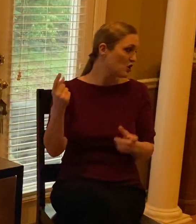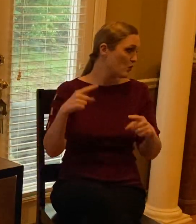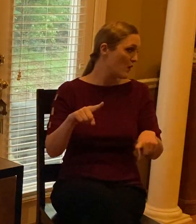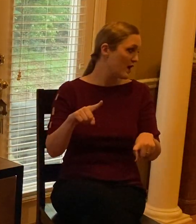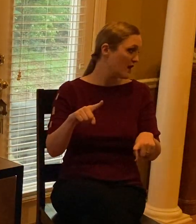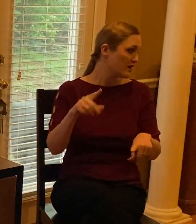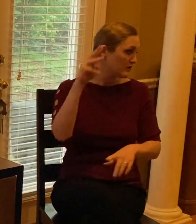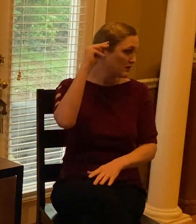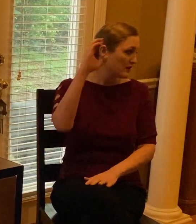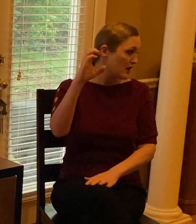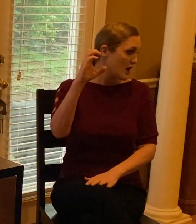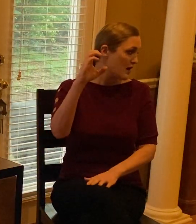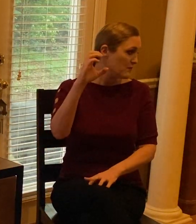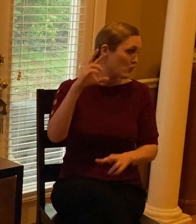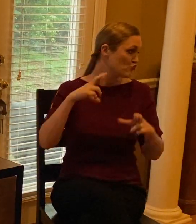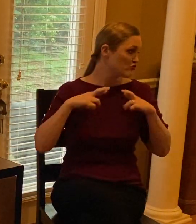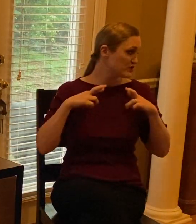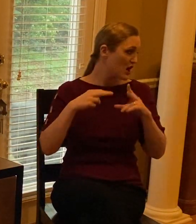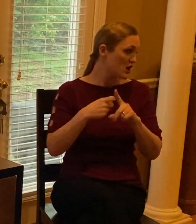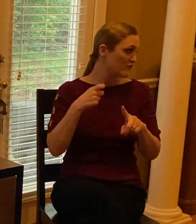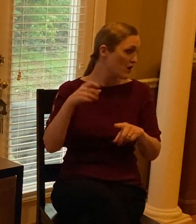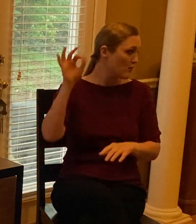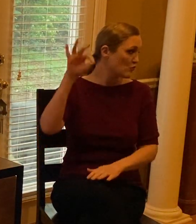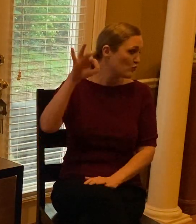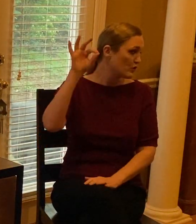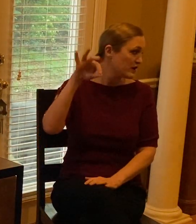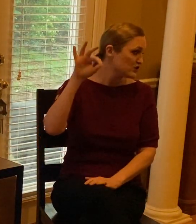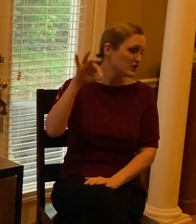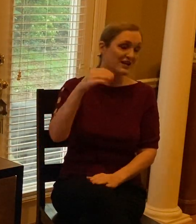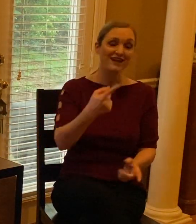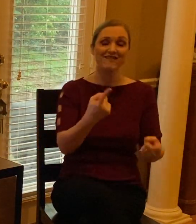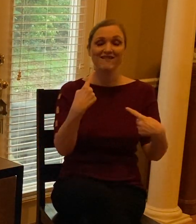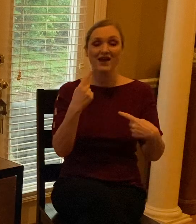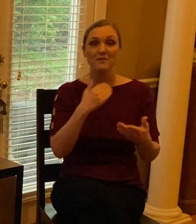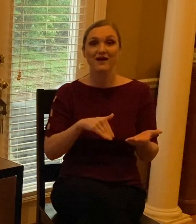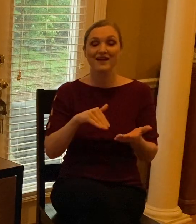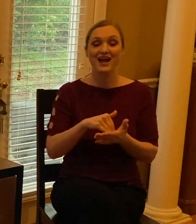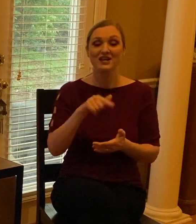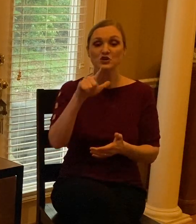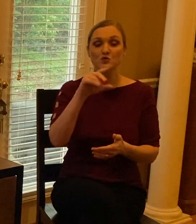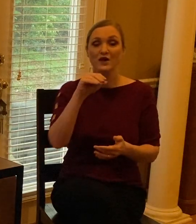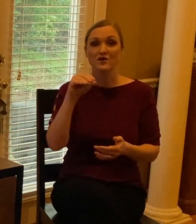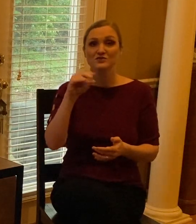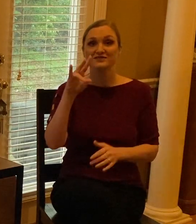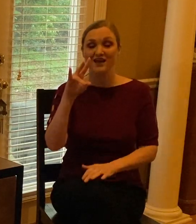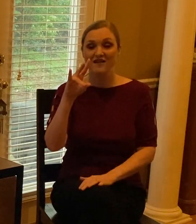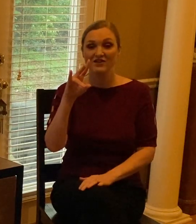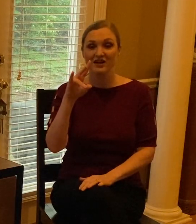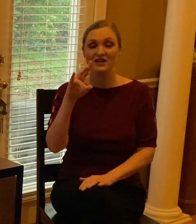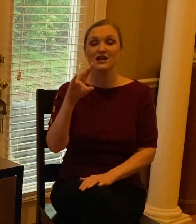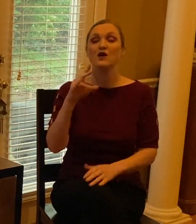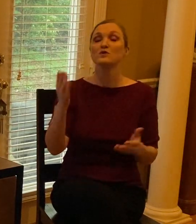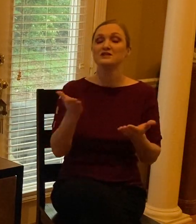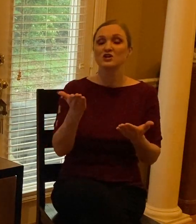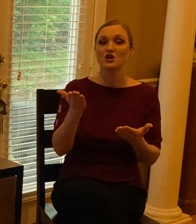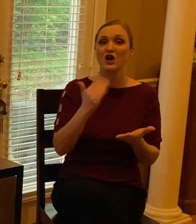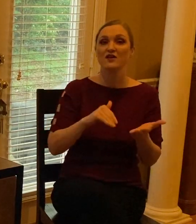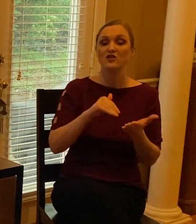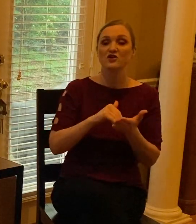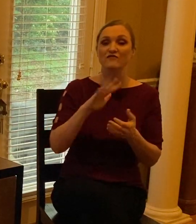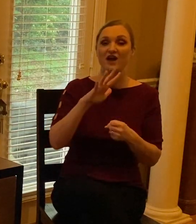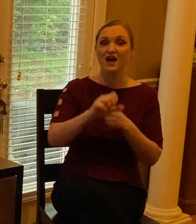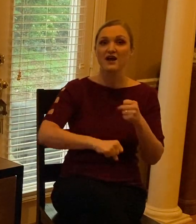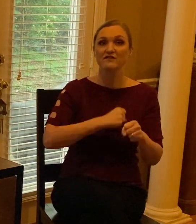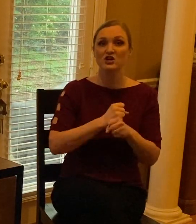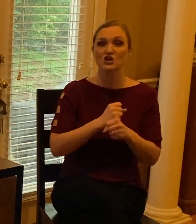Dr. Conley retired from full-time pulpit ministry, he came back in 2007 and served for another 5 years